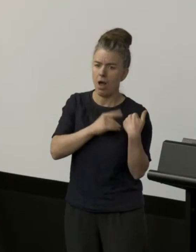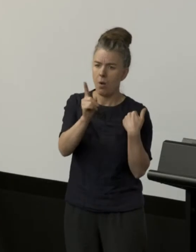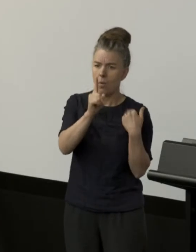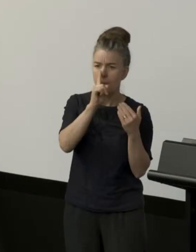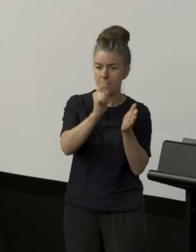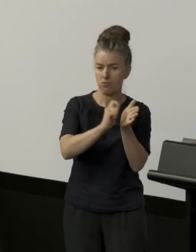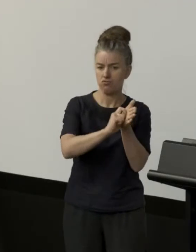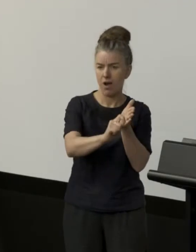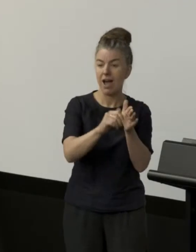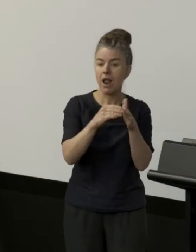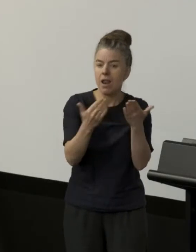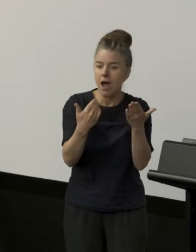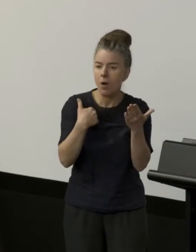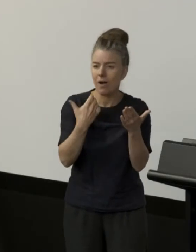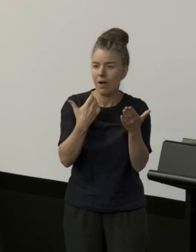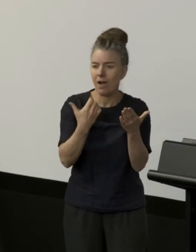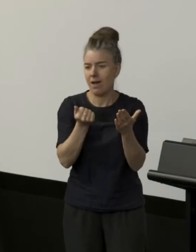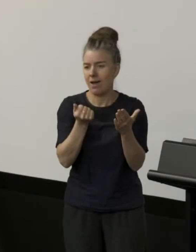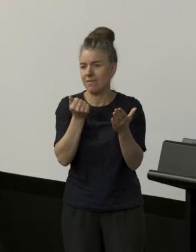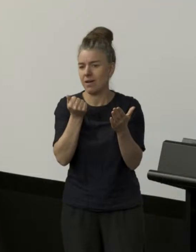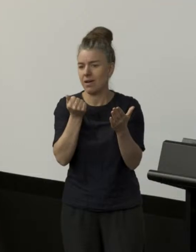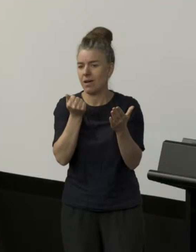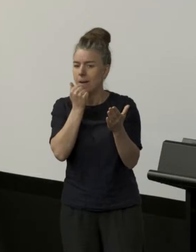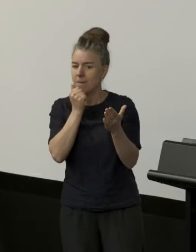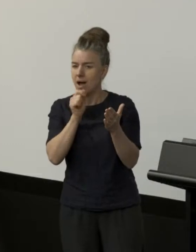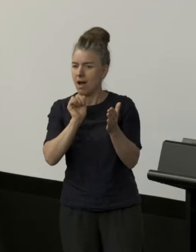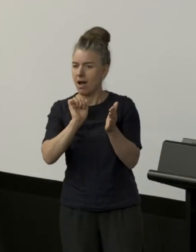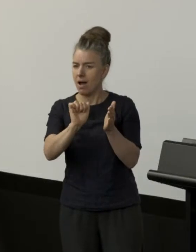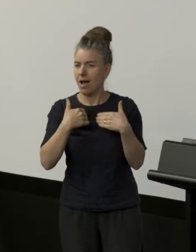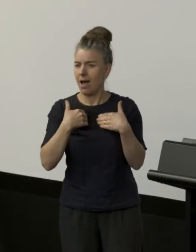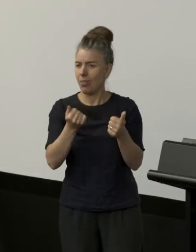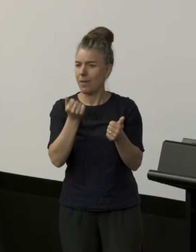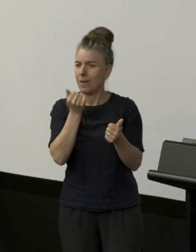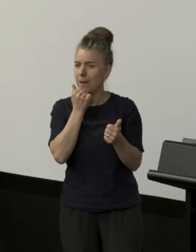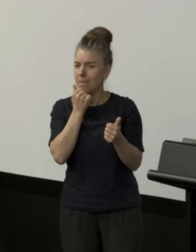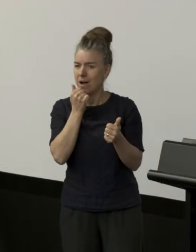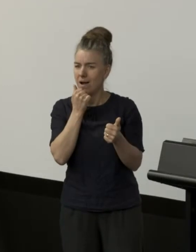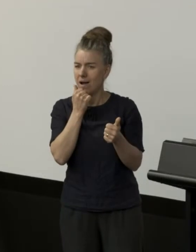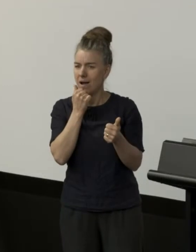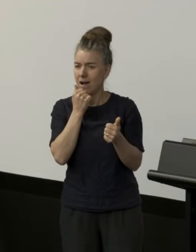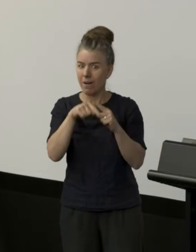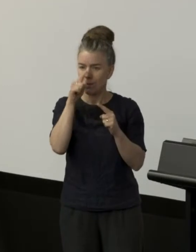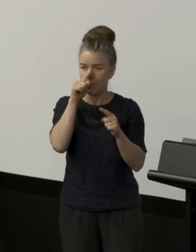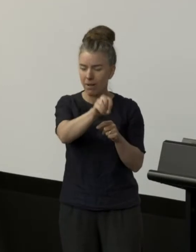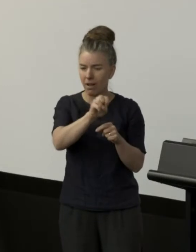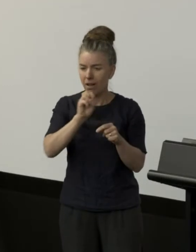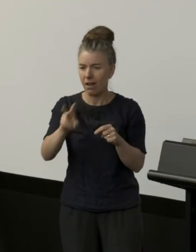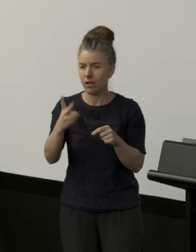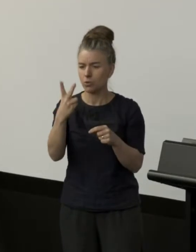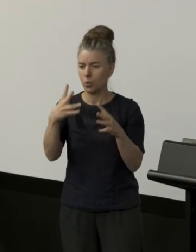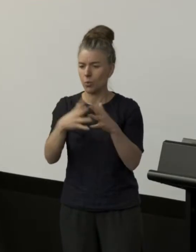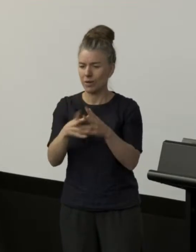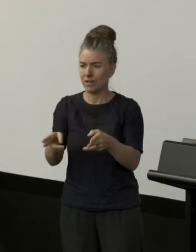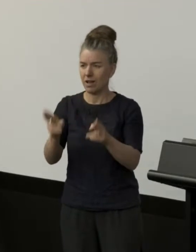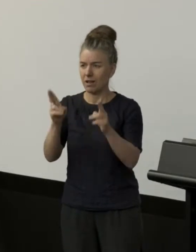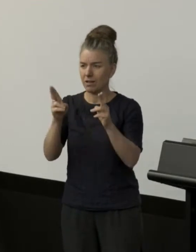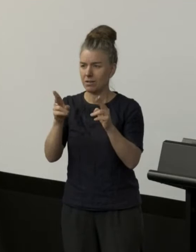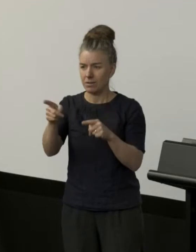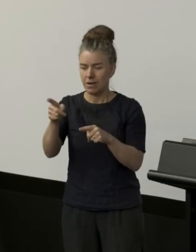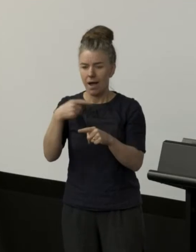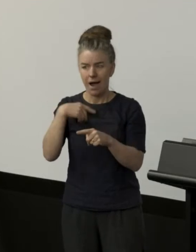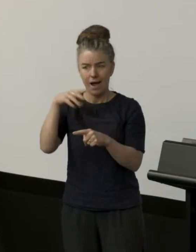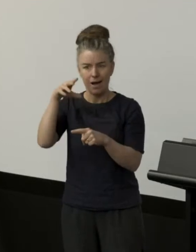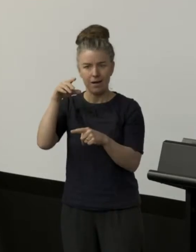cards. That's no longer the case, recalling that people are all actually being looked after for 2 weeks in one of these facilities. It's come back to me,